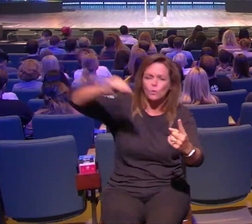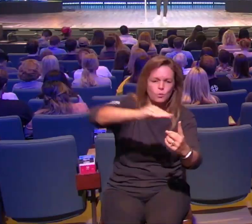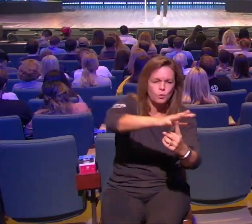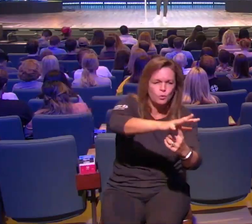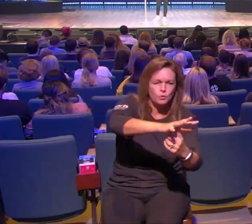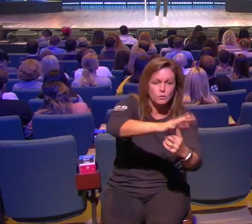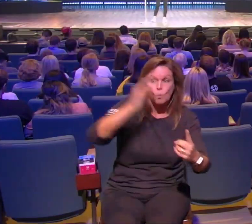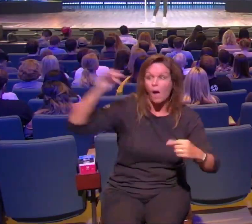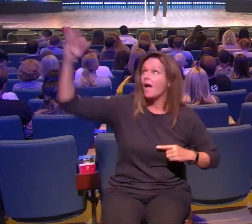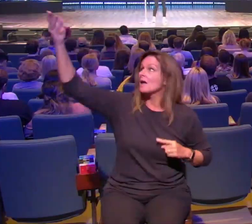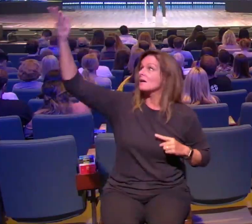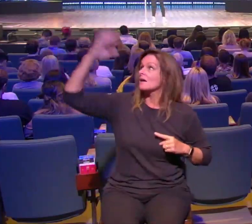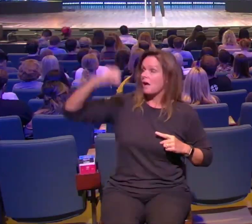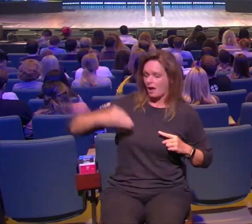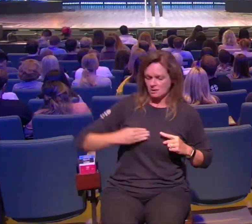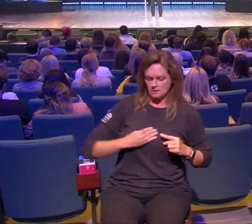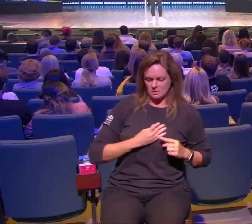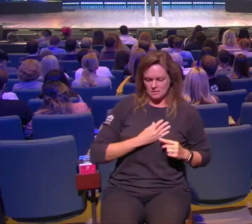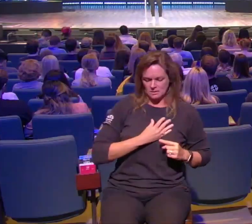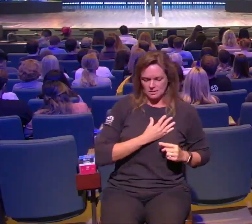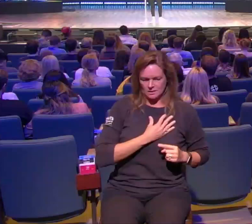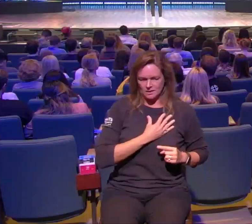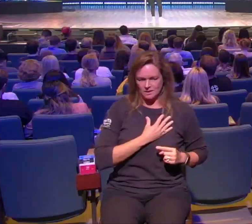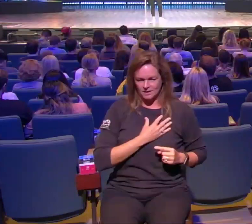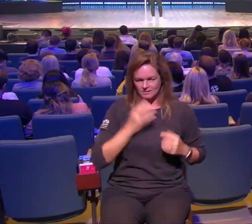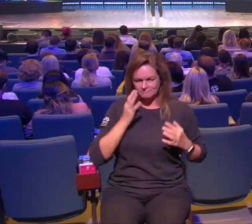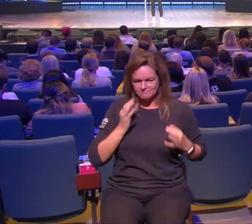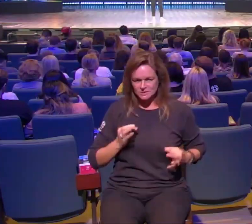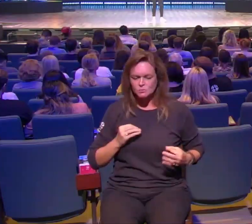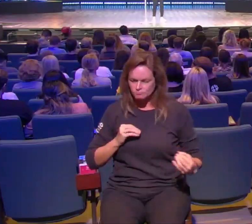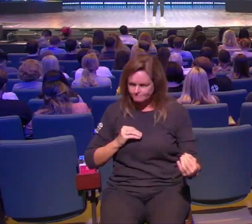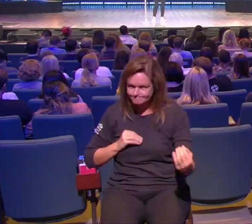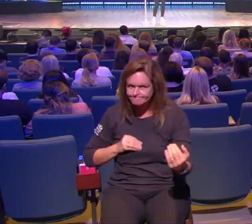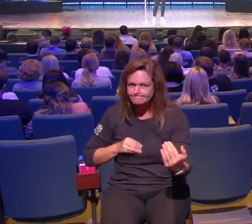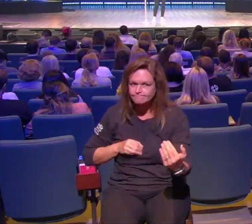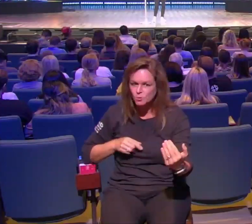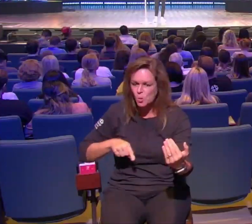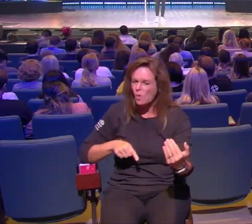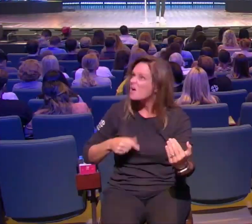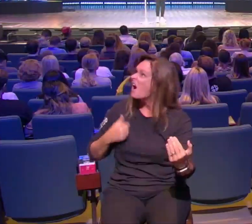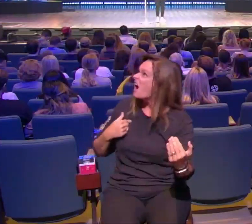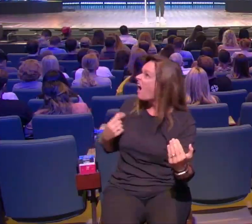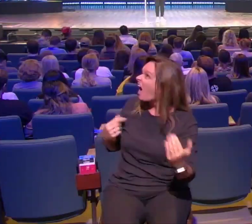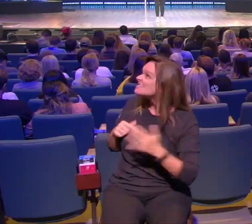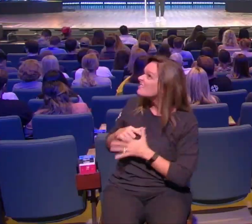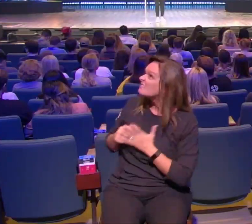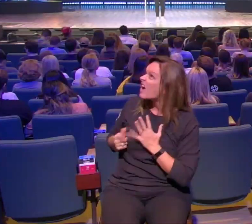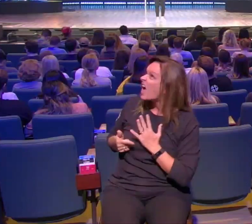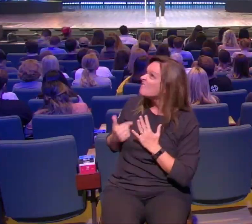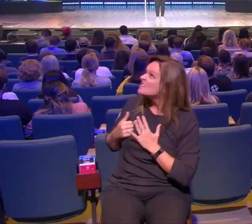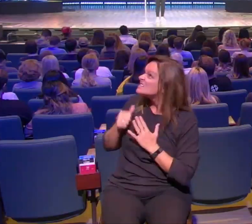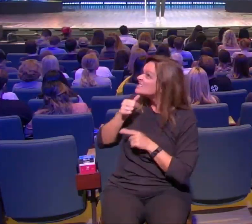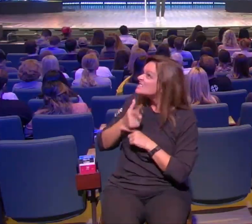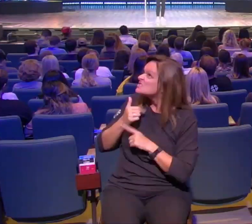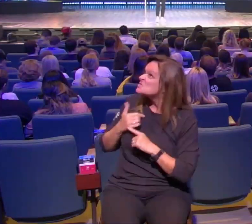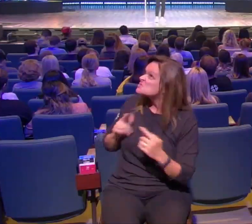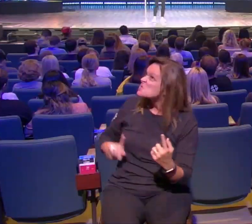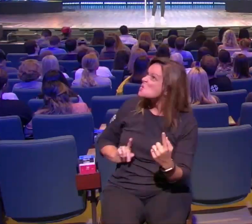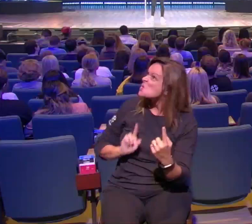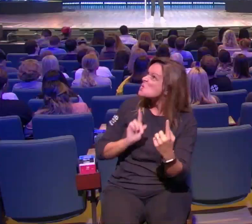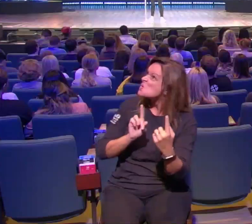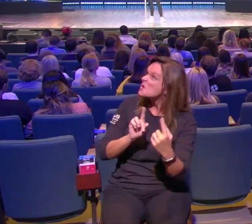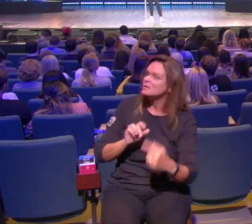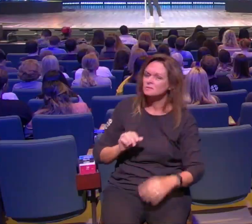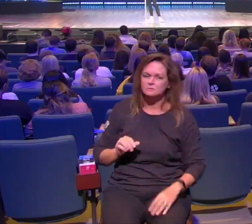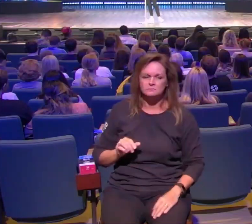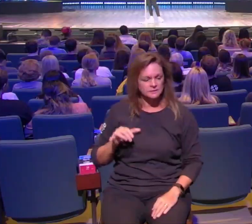but there were surely other orphaned girls, but they were the first to step up and to stand up to the leaders in the community. There was